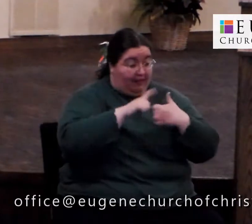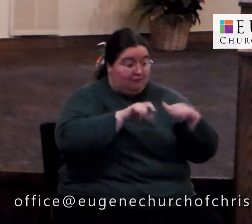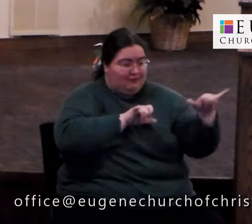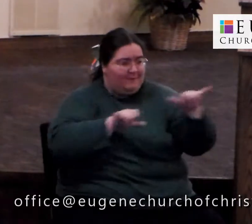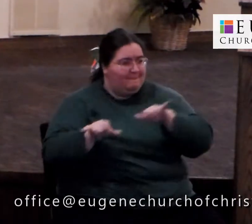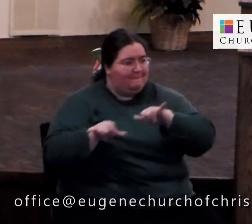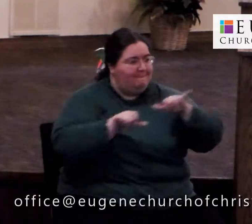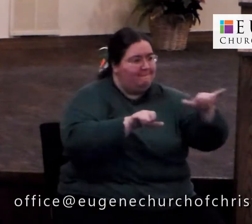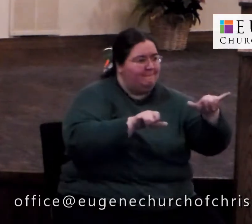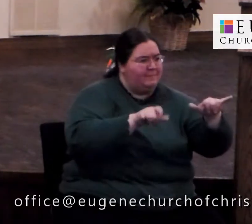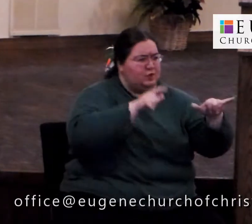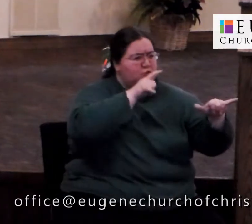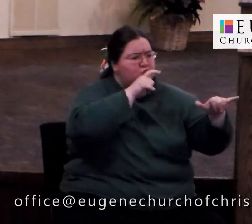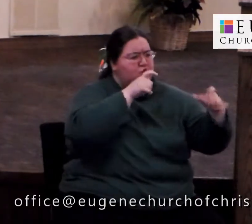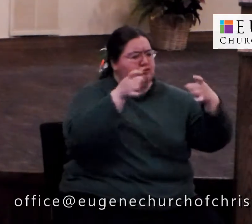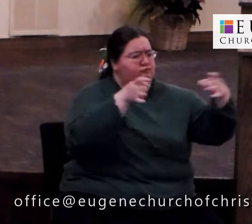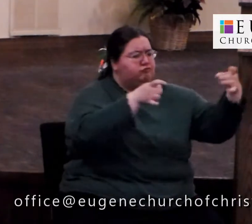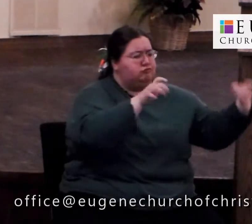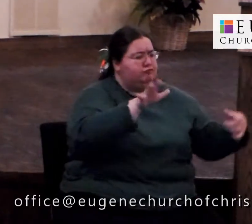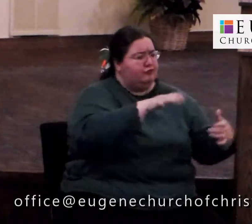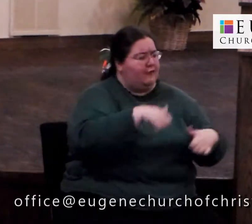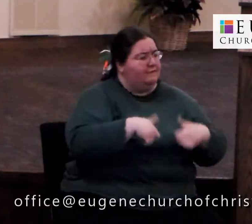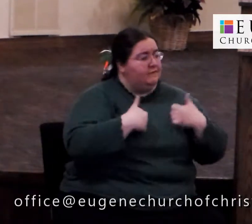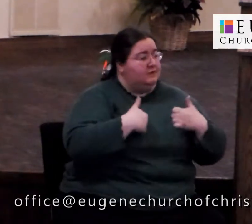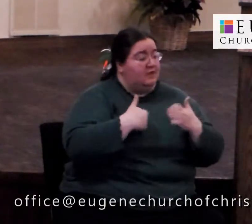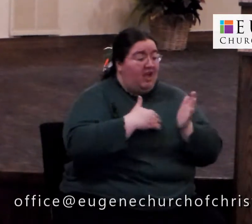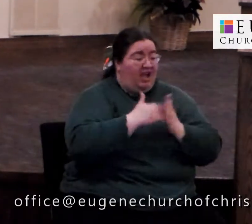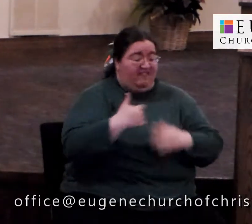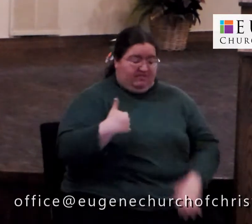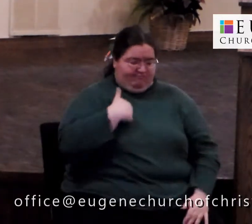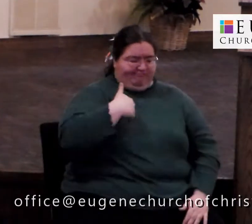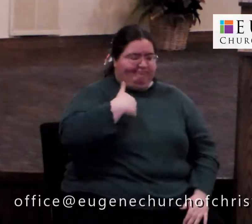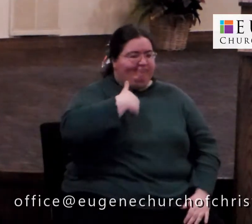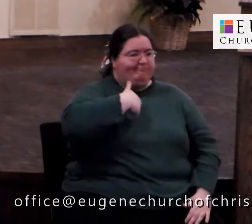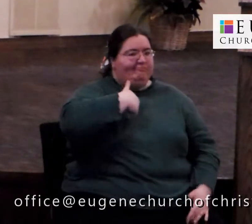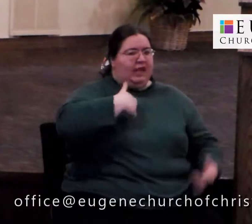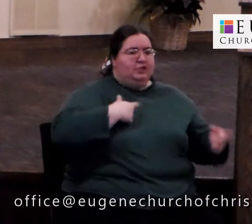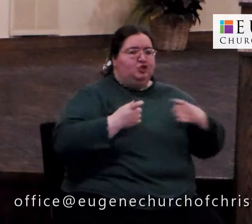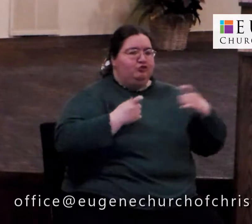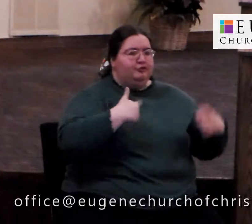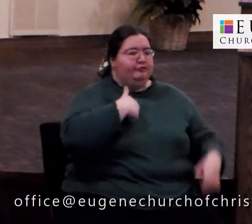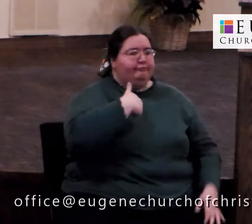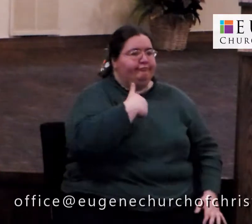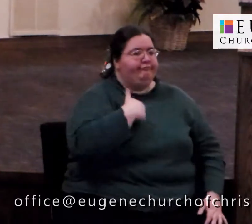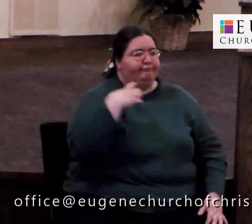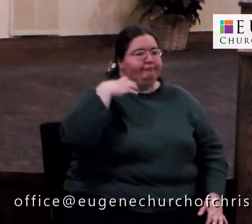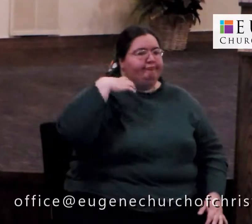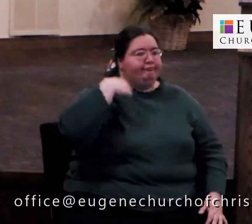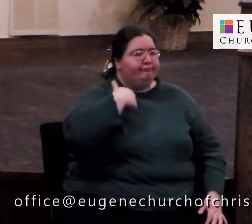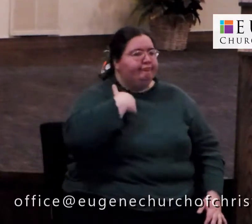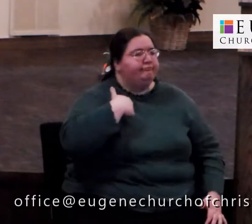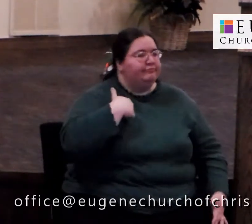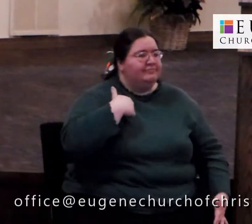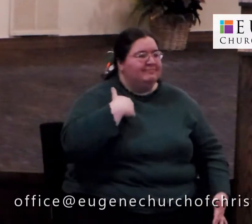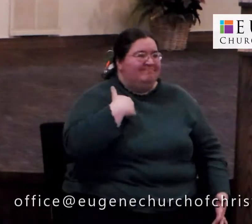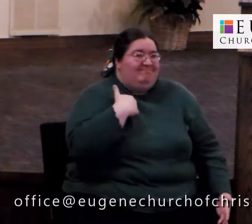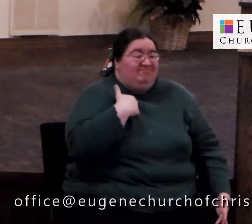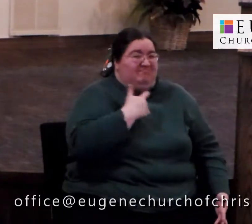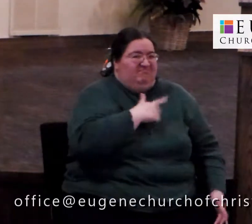chapter, and there should be a new king in your life. Who is in charge for you? Because so frequently